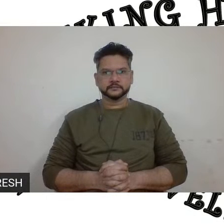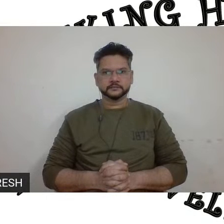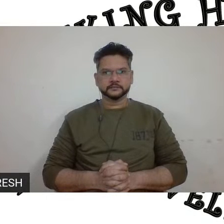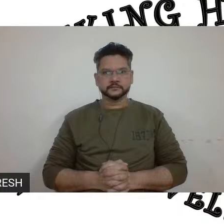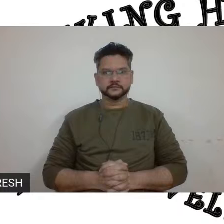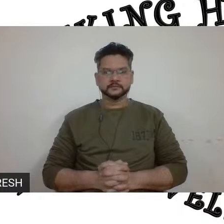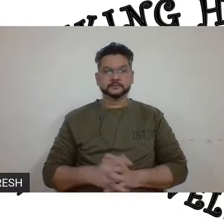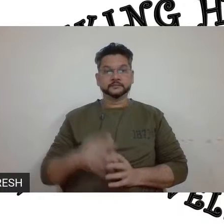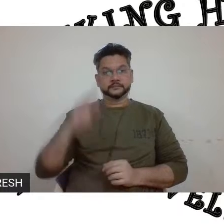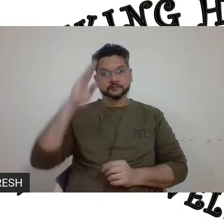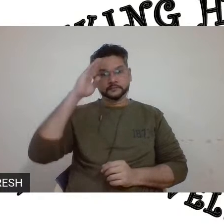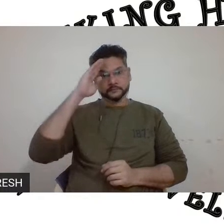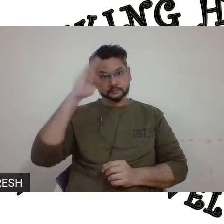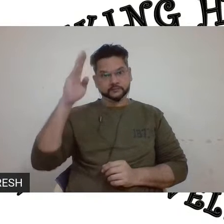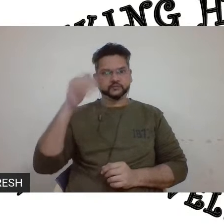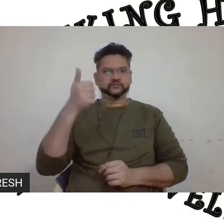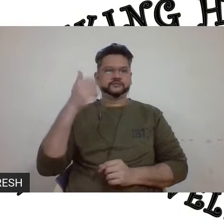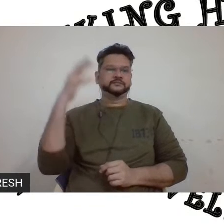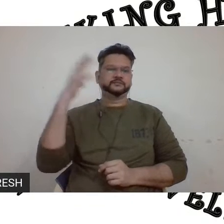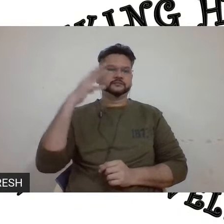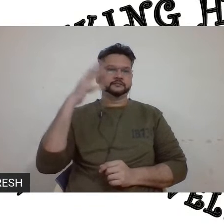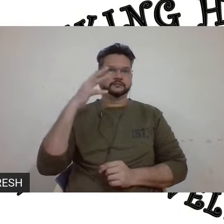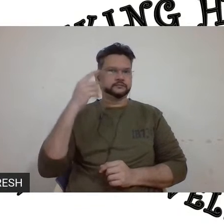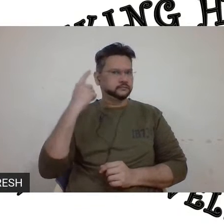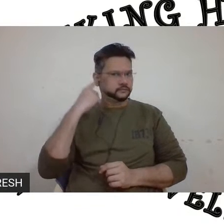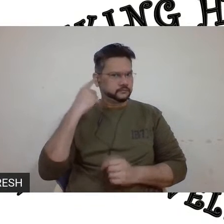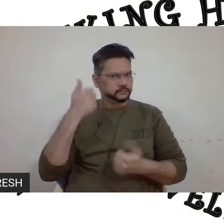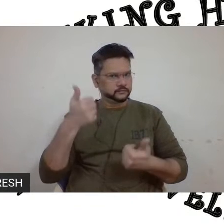Hello, good afternoon, everyone. Am I audible?